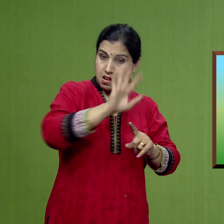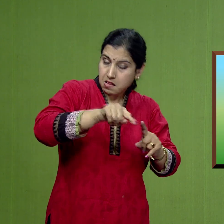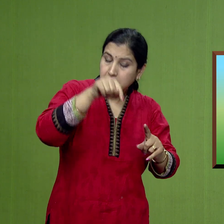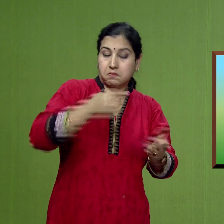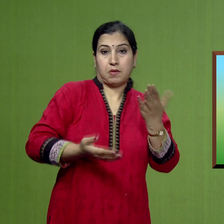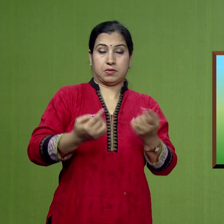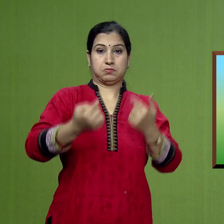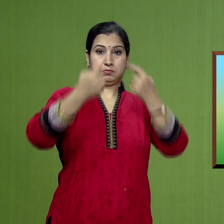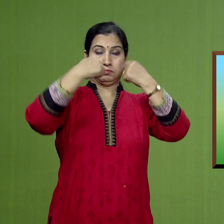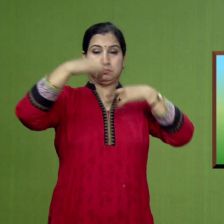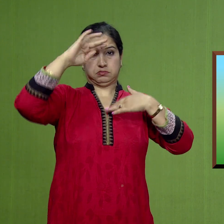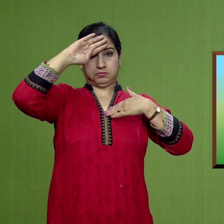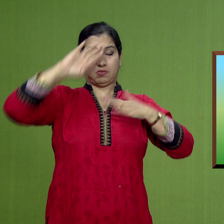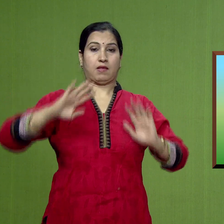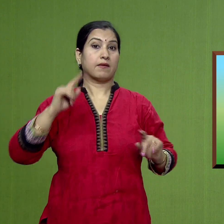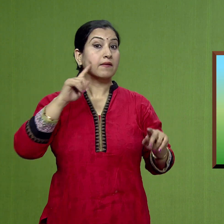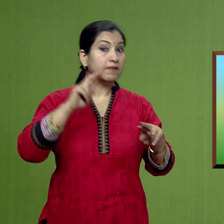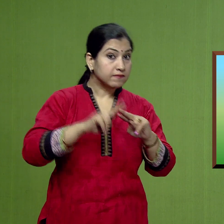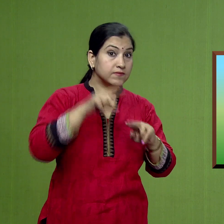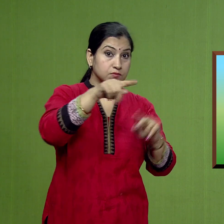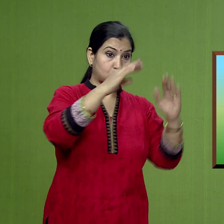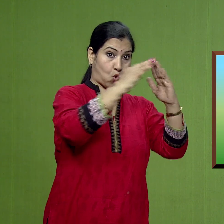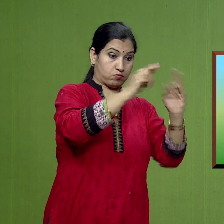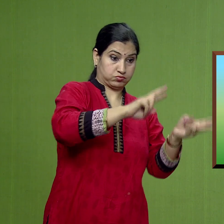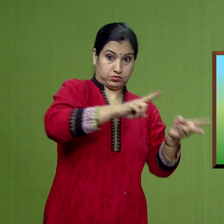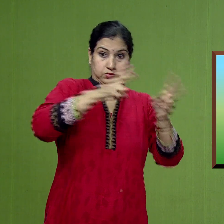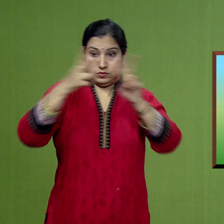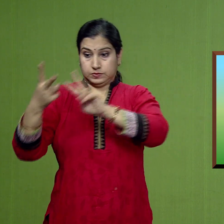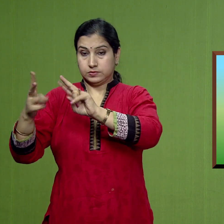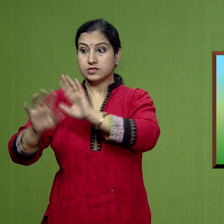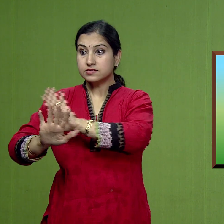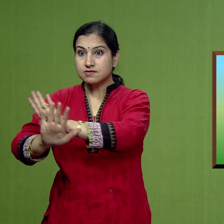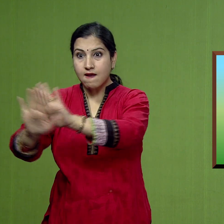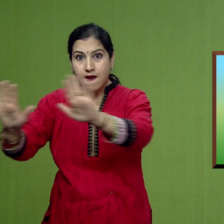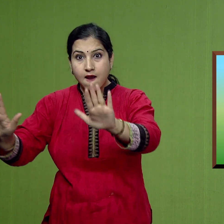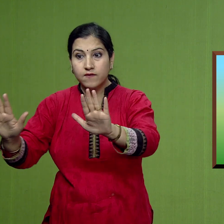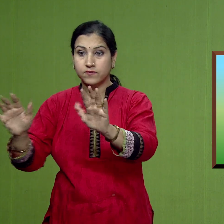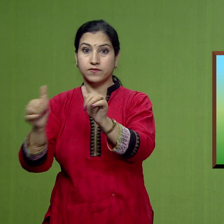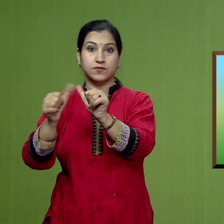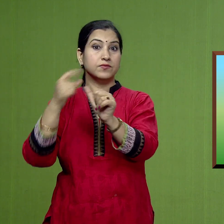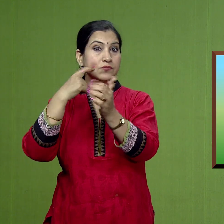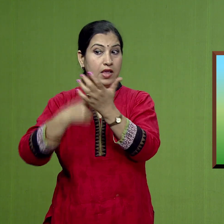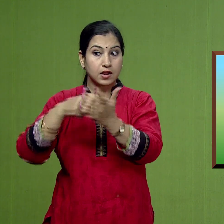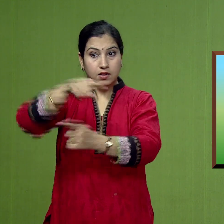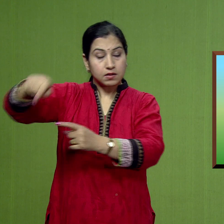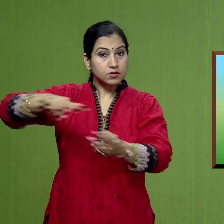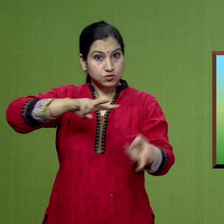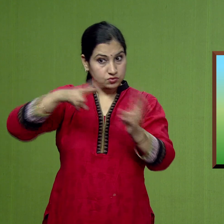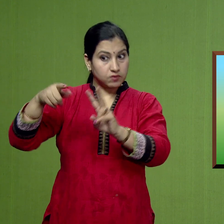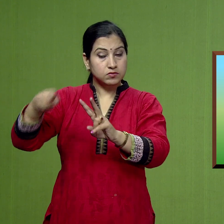In such a case, if you will shift and live in a clean and pollution free environment, your health